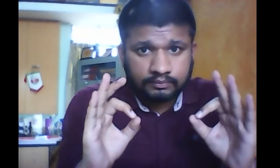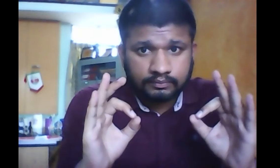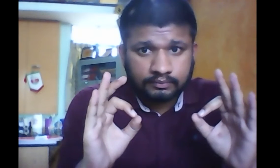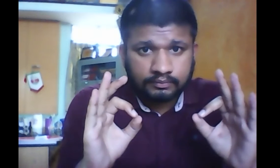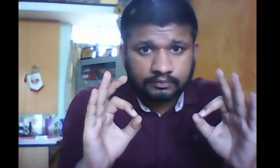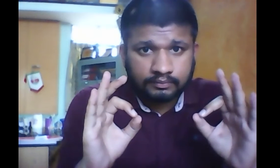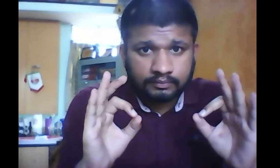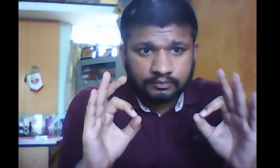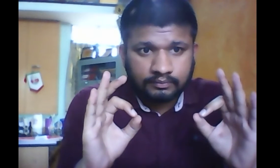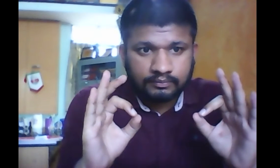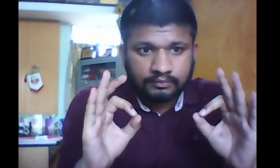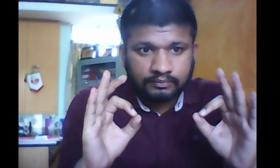How are you?